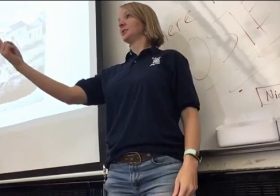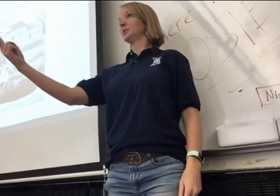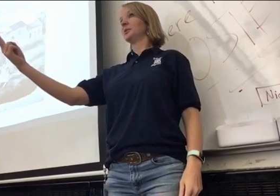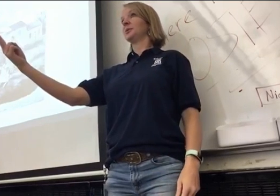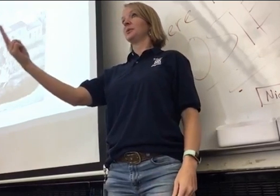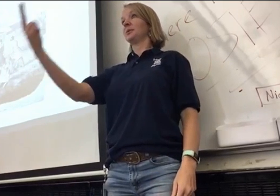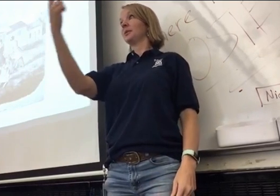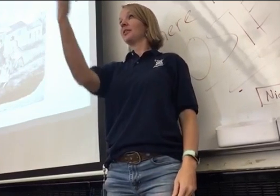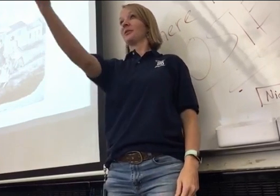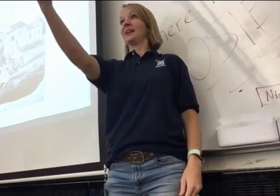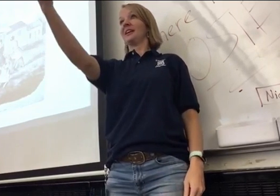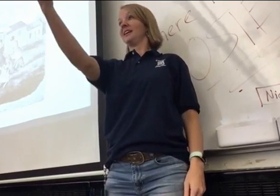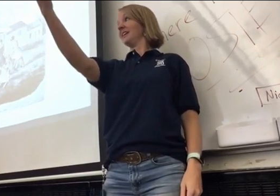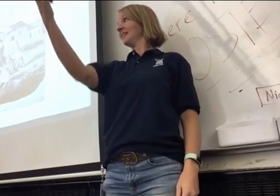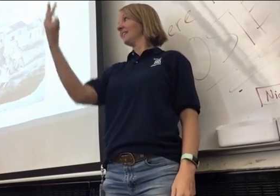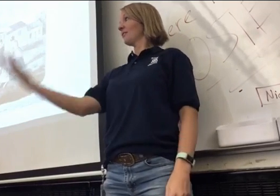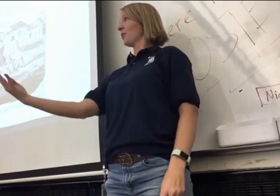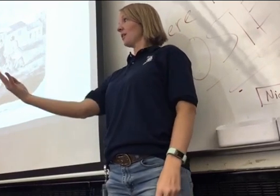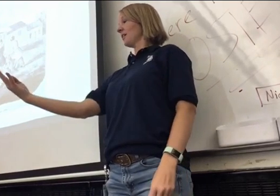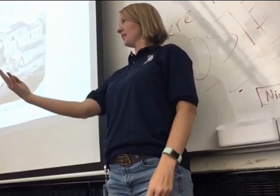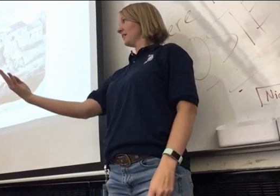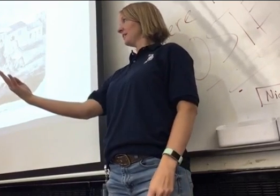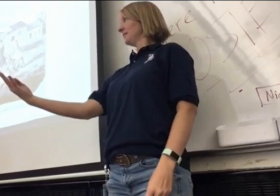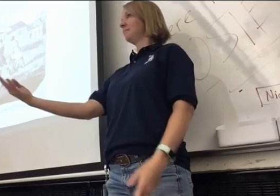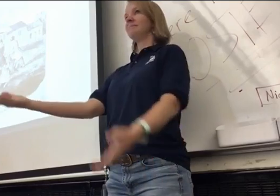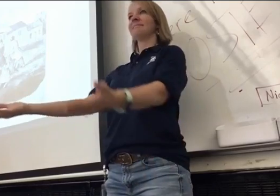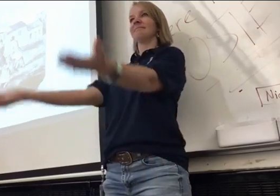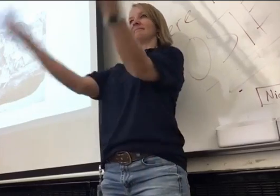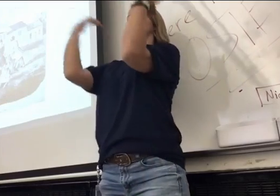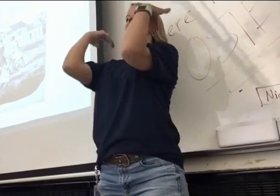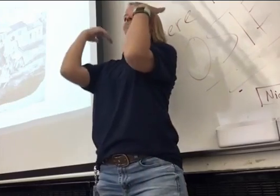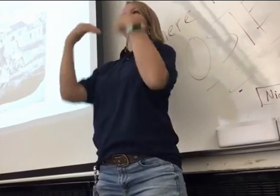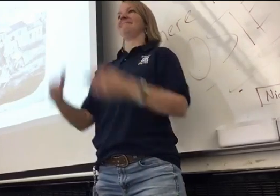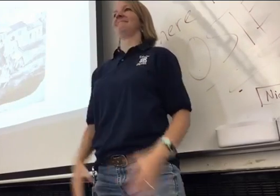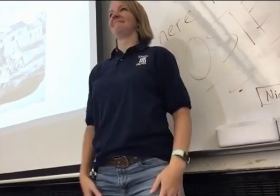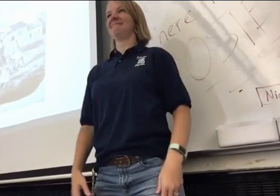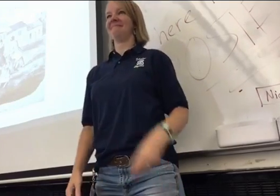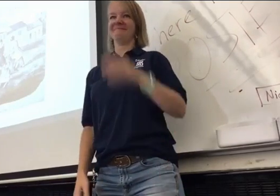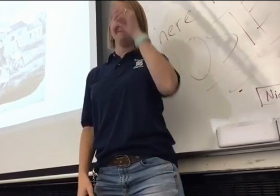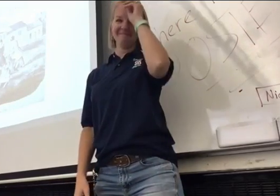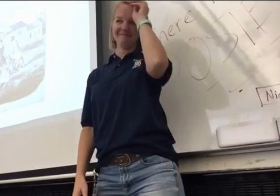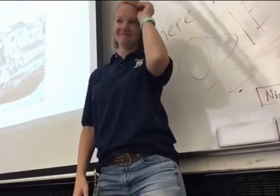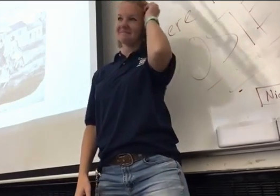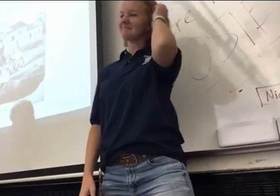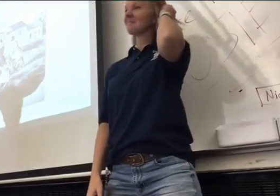2, 3, 4. Come on up.